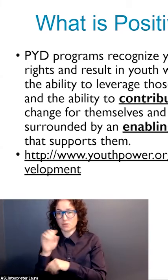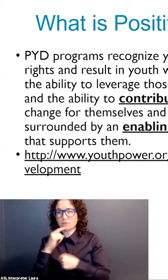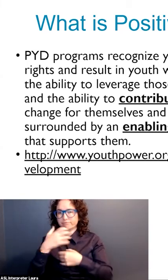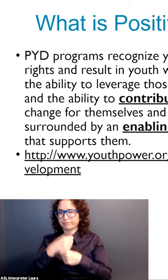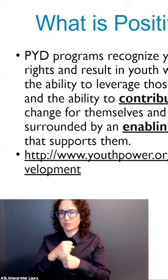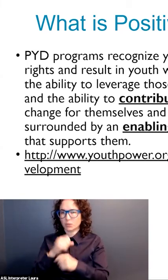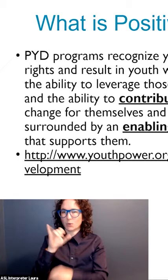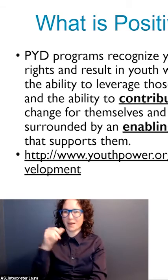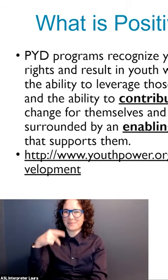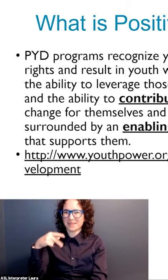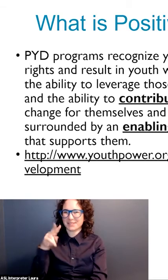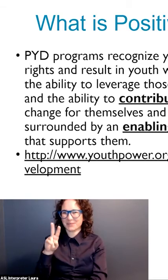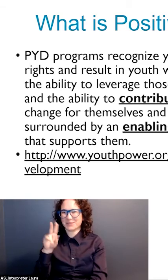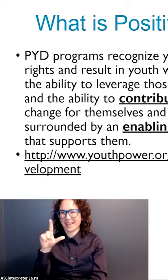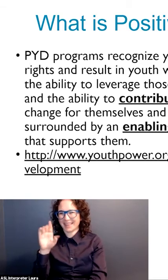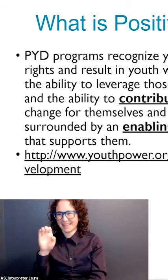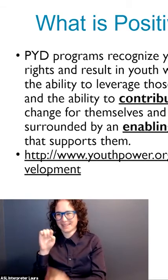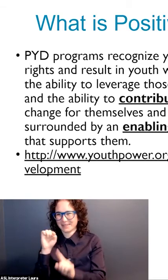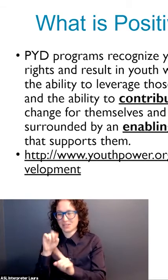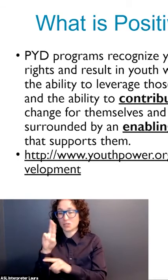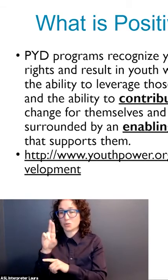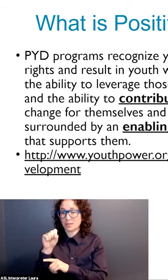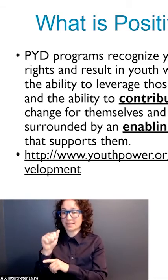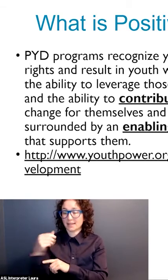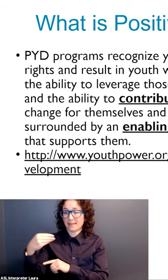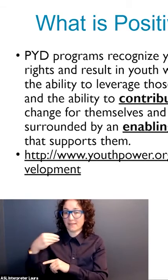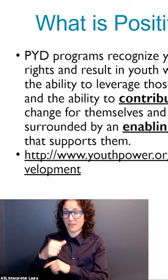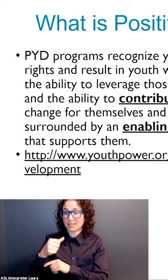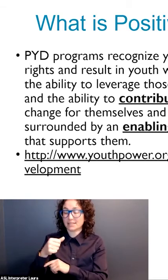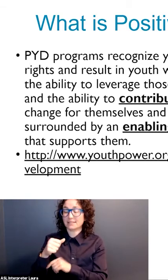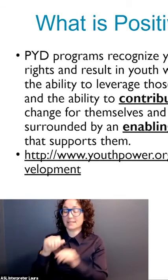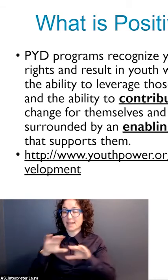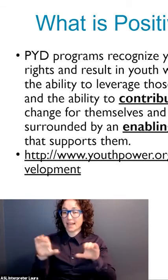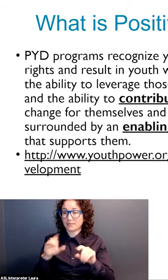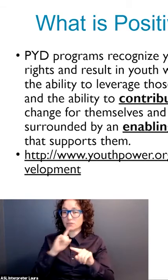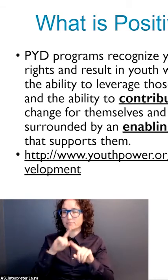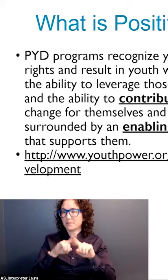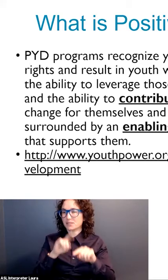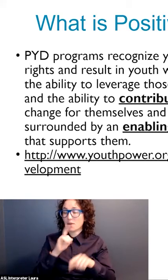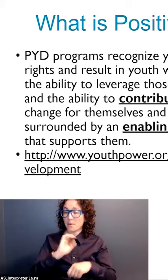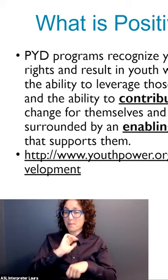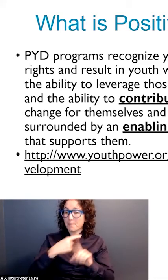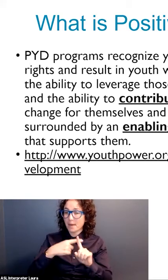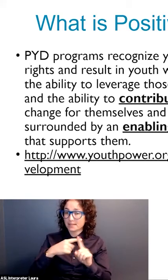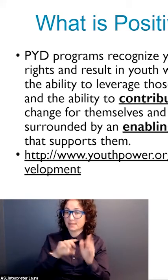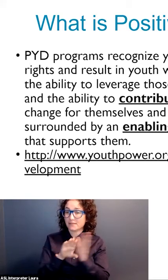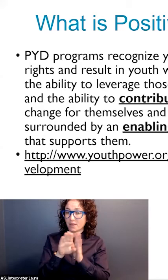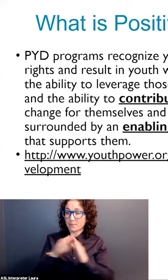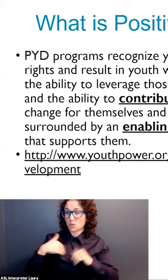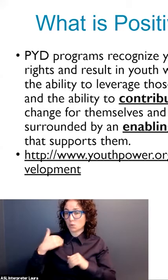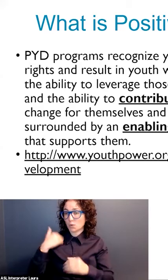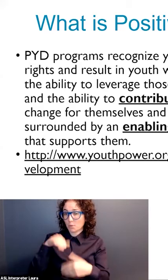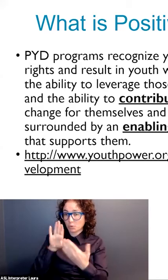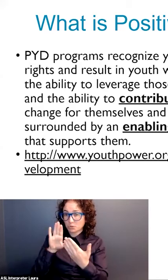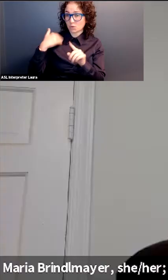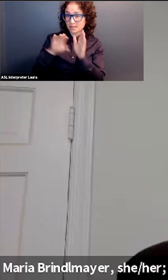USAID funded activity that is based on a positive youth development approach. And positive youth